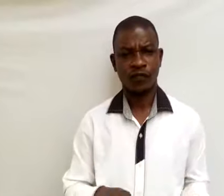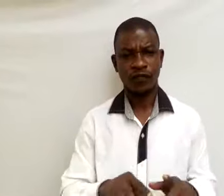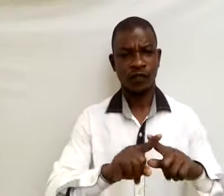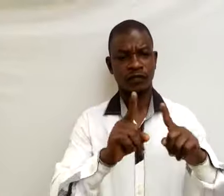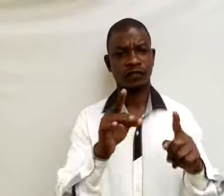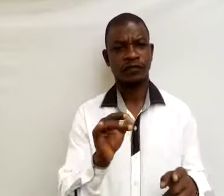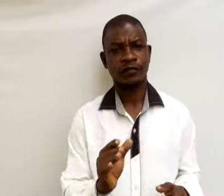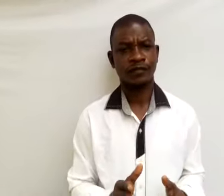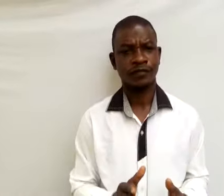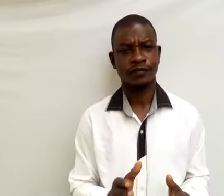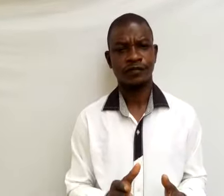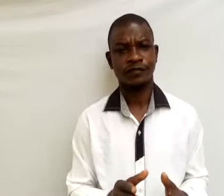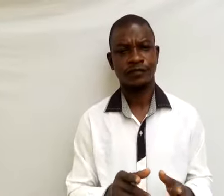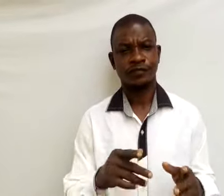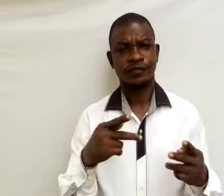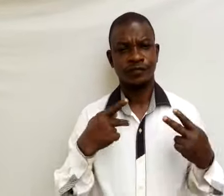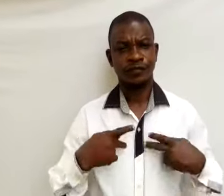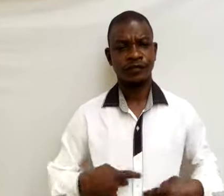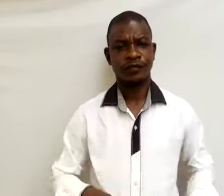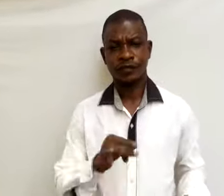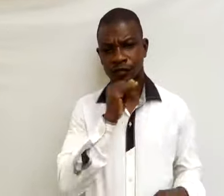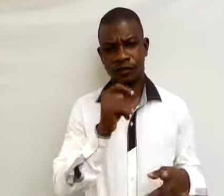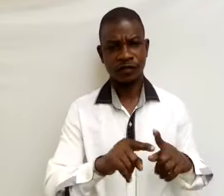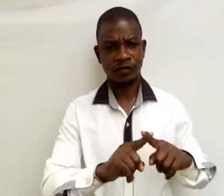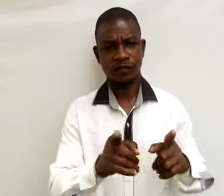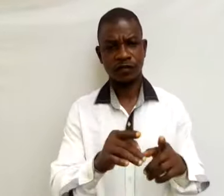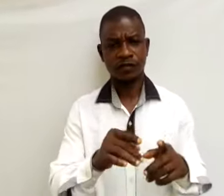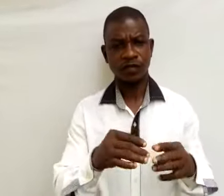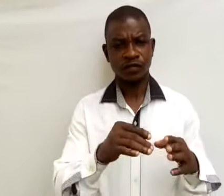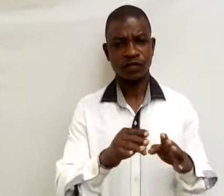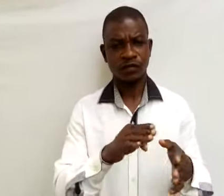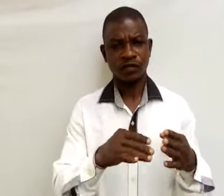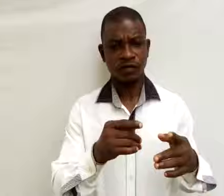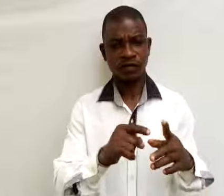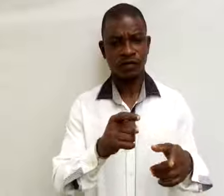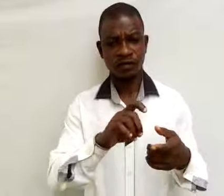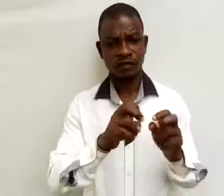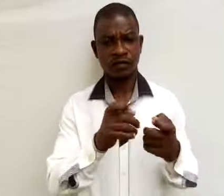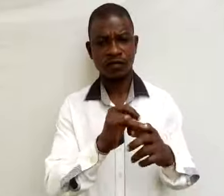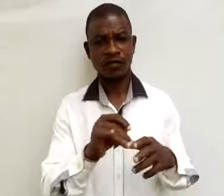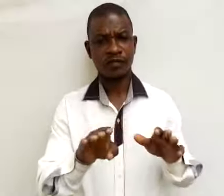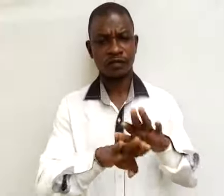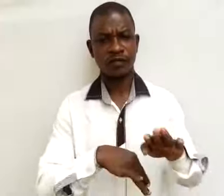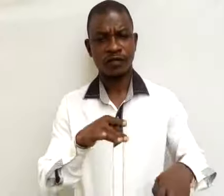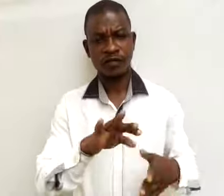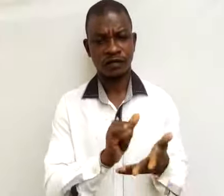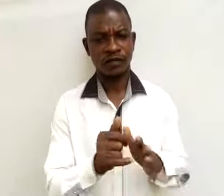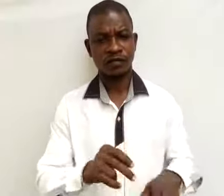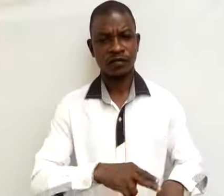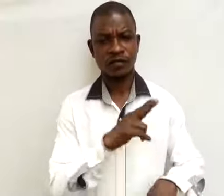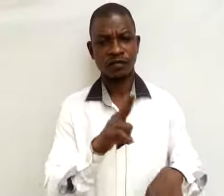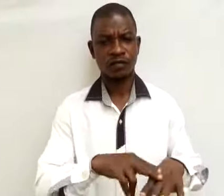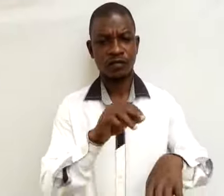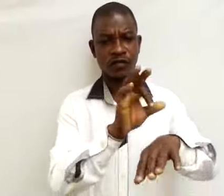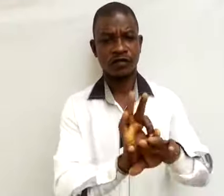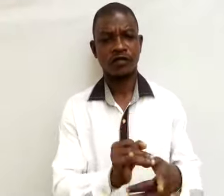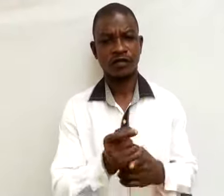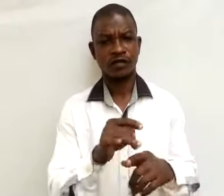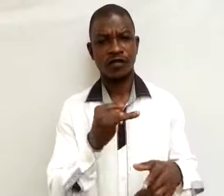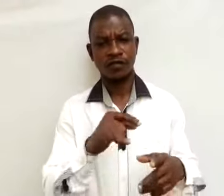variation. Physiology is the branch of biology that deals with the normal functions of living organisms and